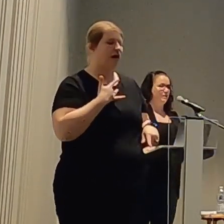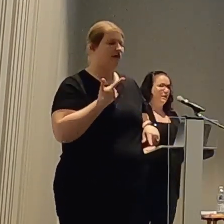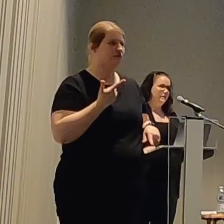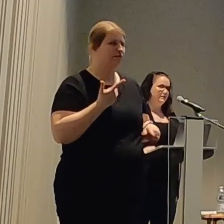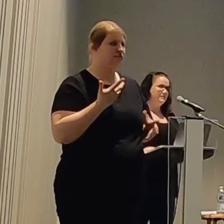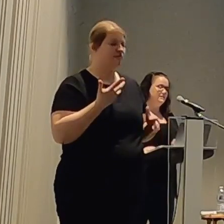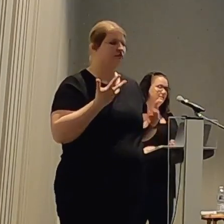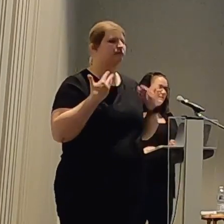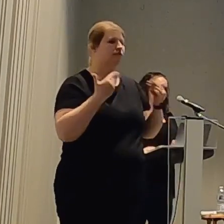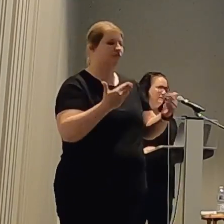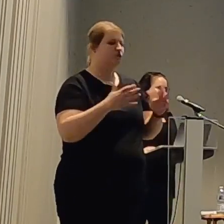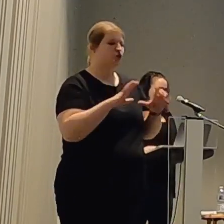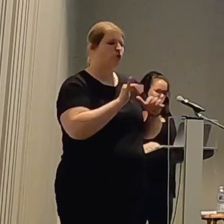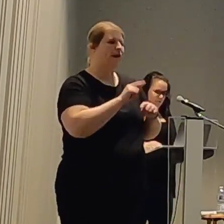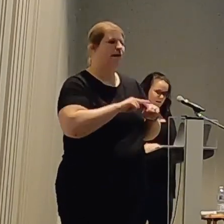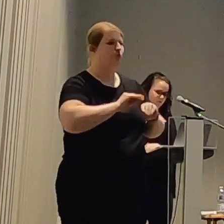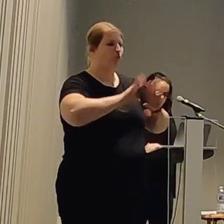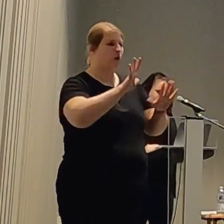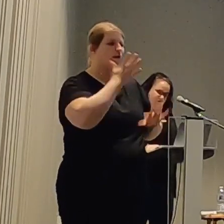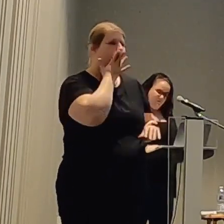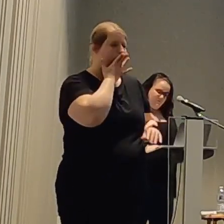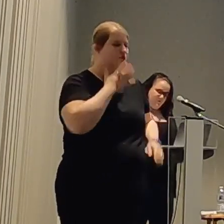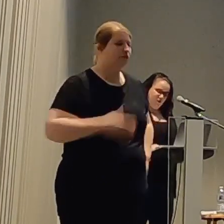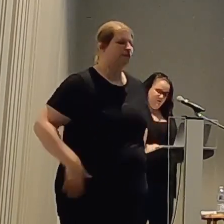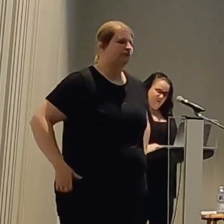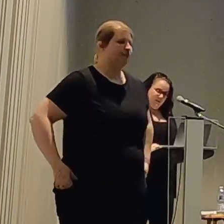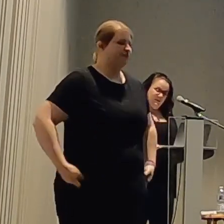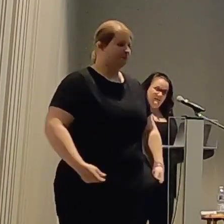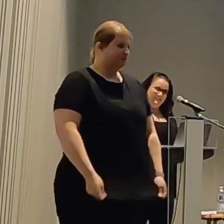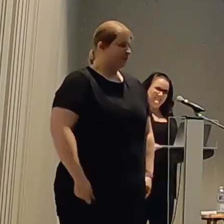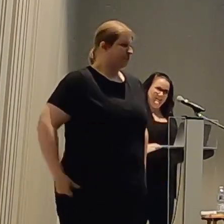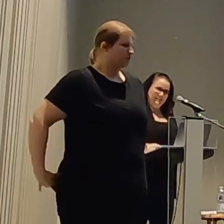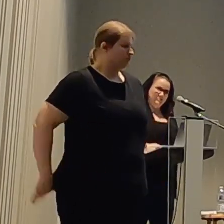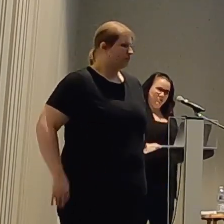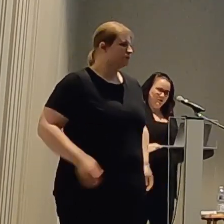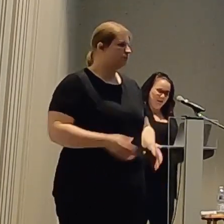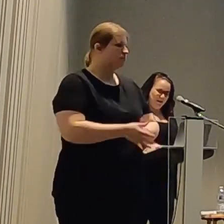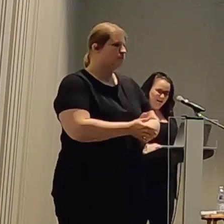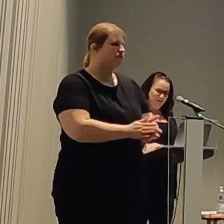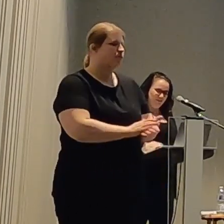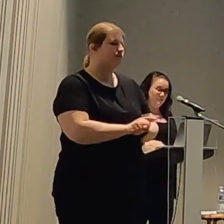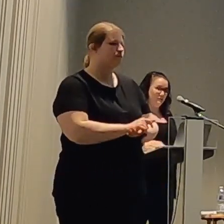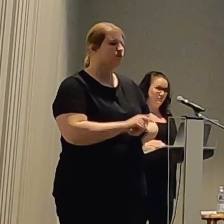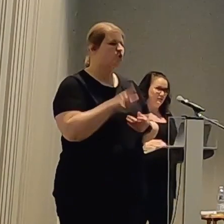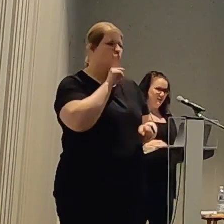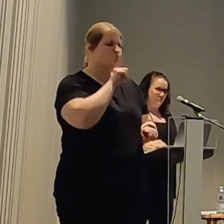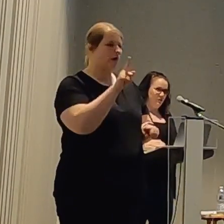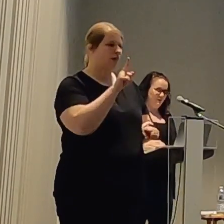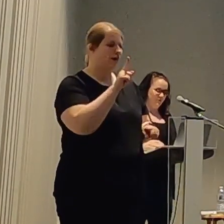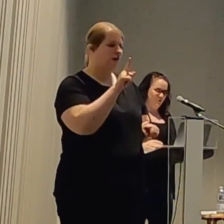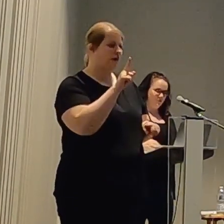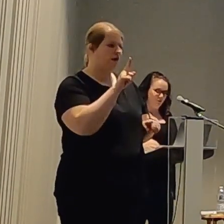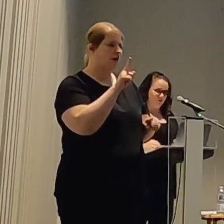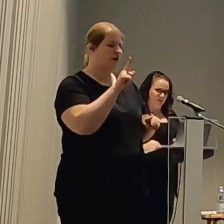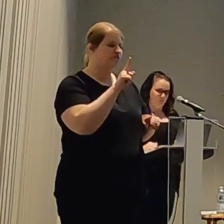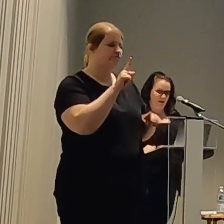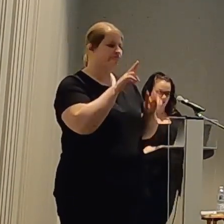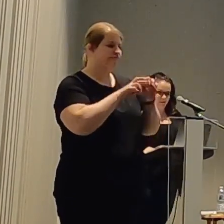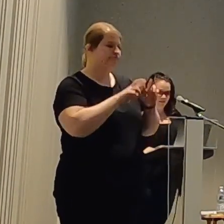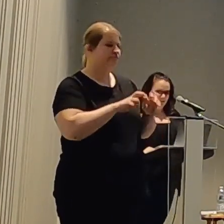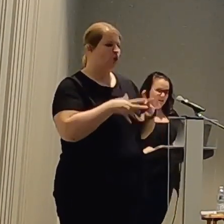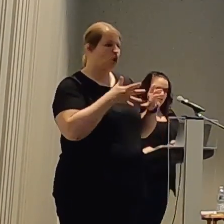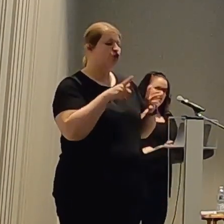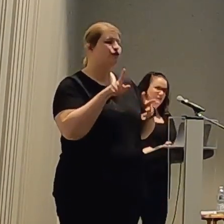complete it in vibrant colors. And she really explored a lot here. This was the first time she'd ever used